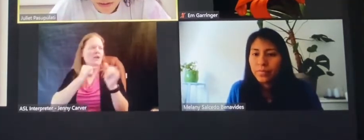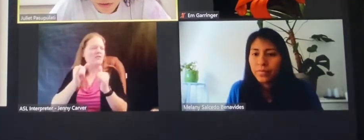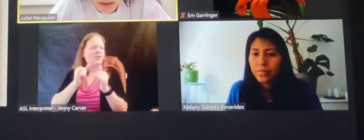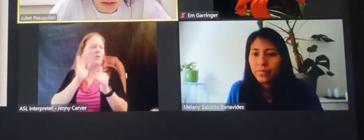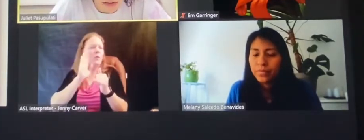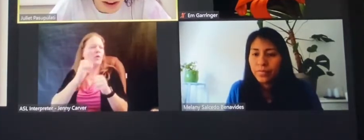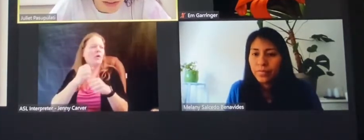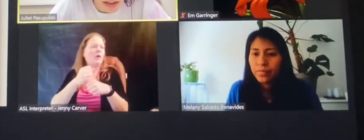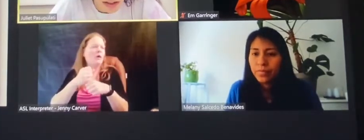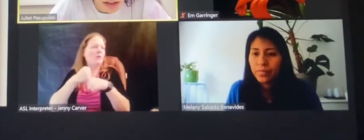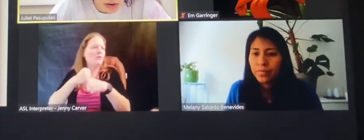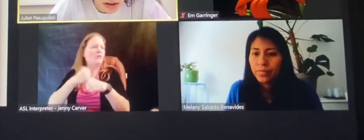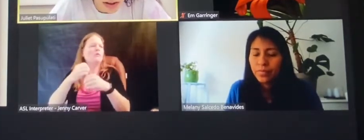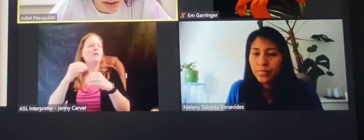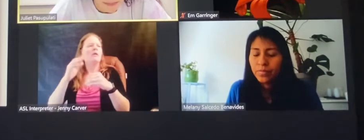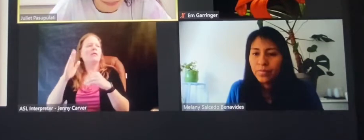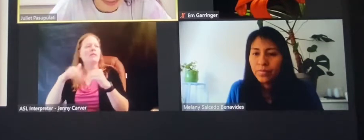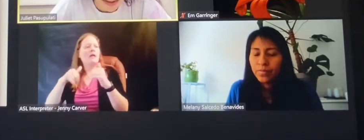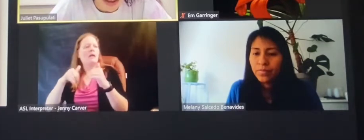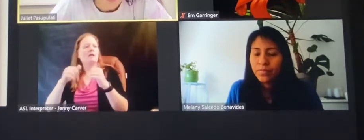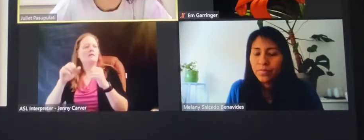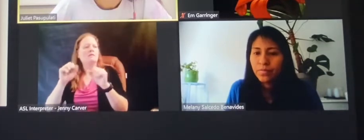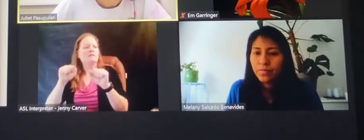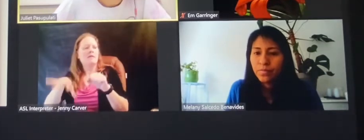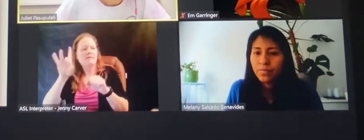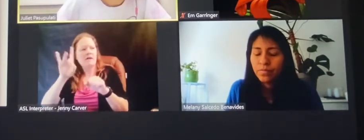can find food and survive until adulthood.